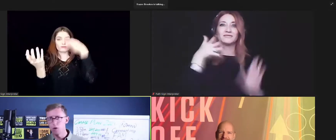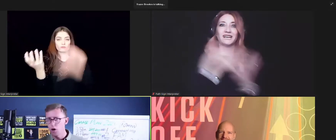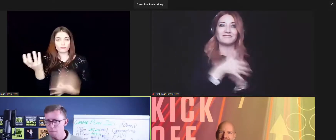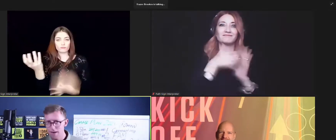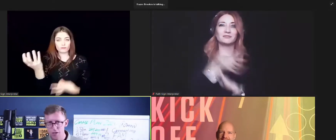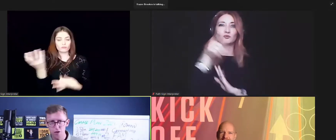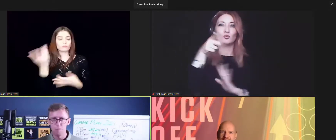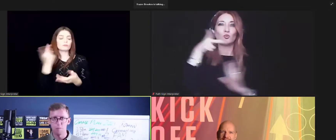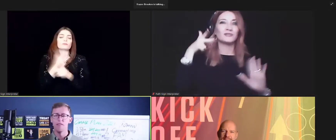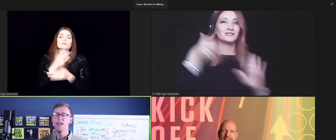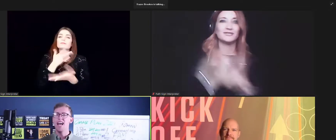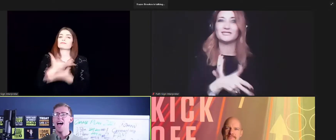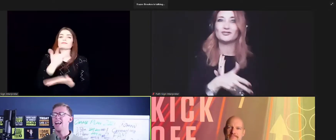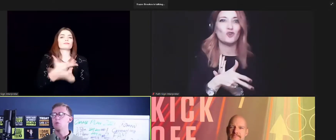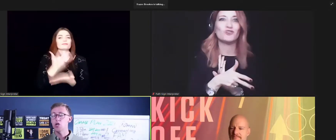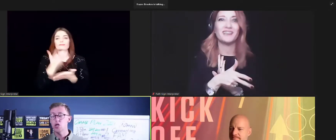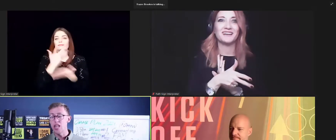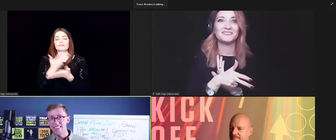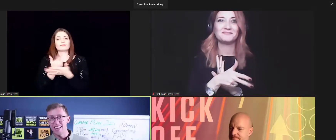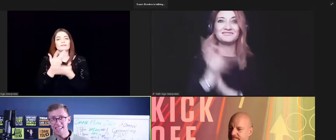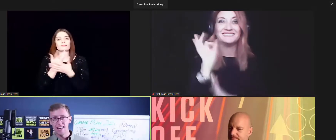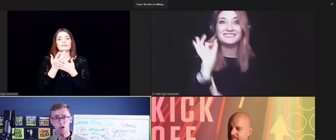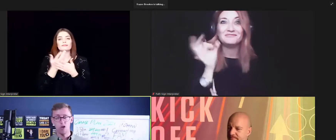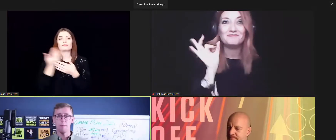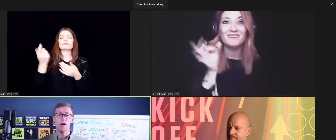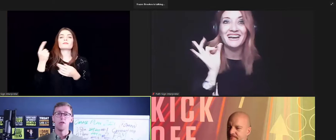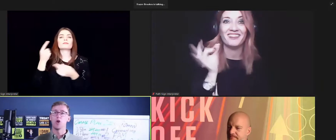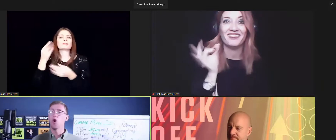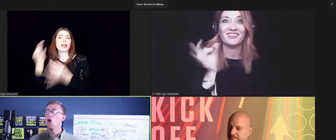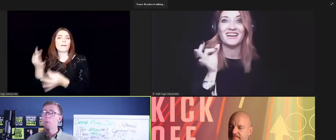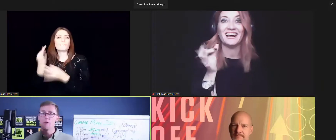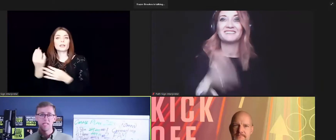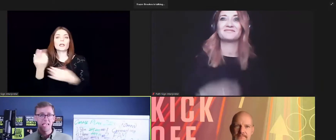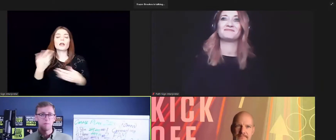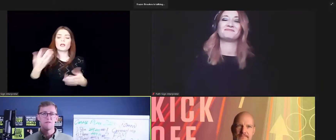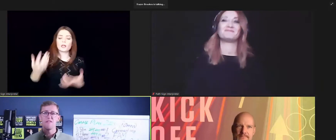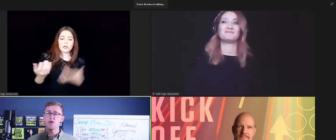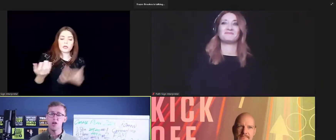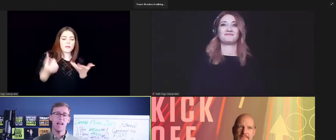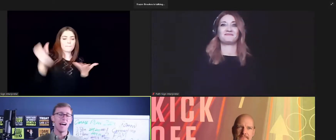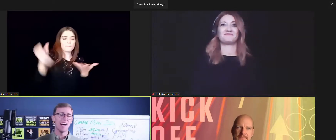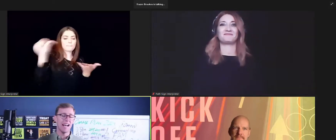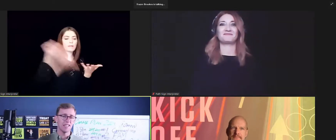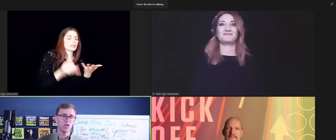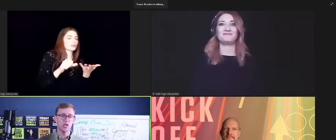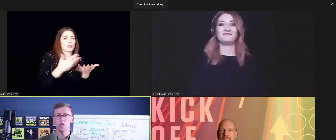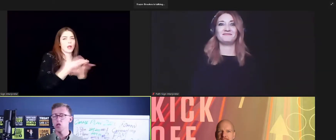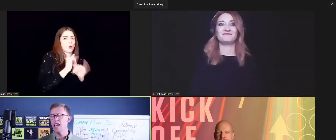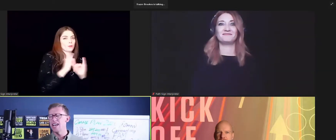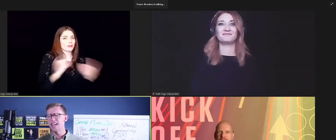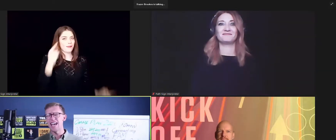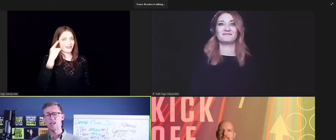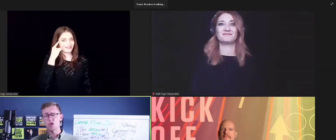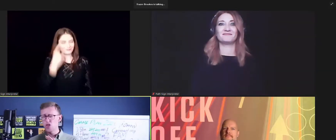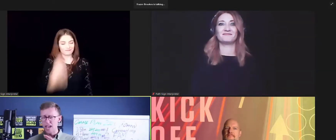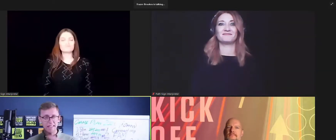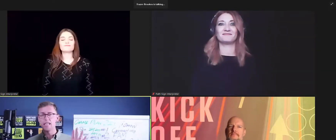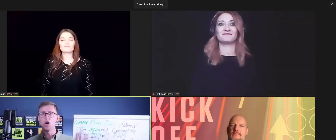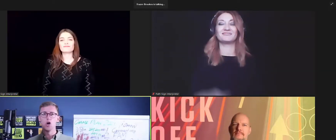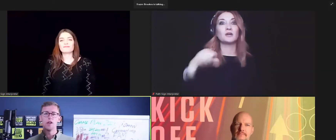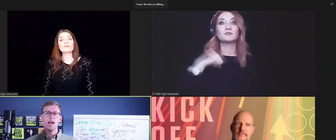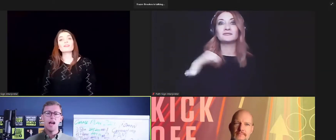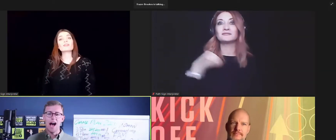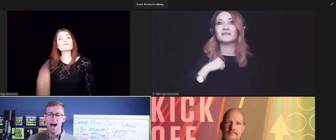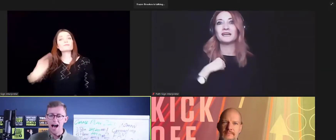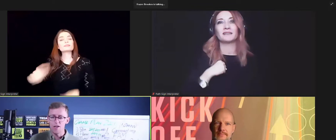incredible compensation plan, an outstanding leadership. The corporate team's vision and skill set is insanely